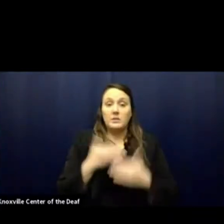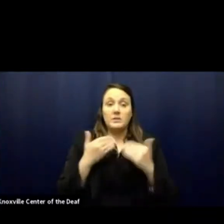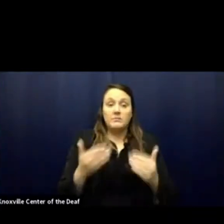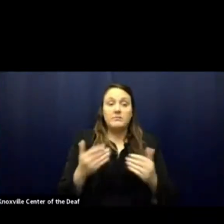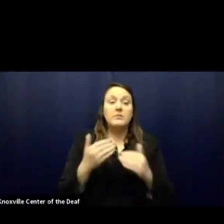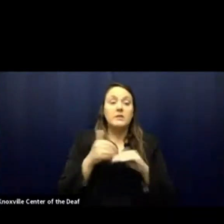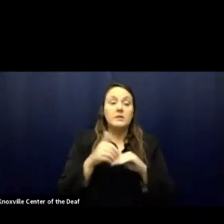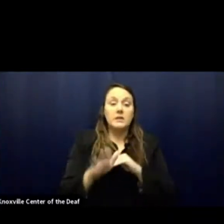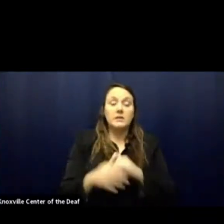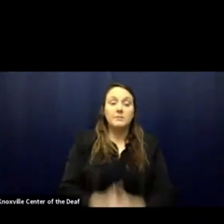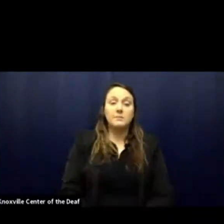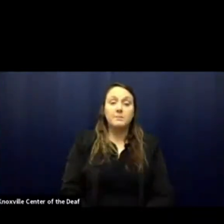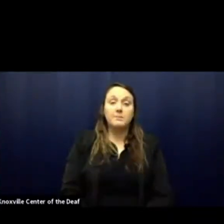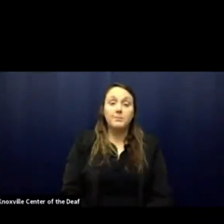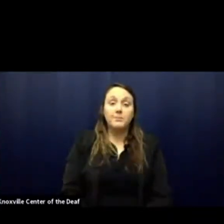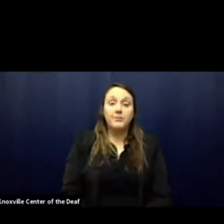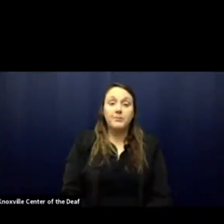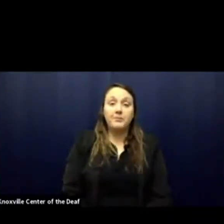now.